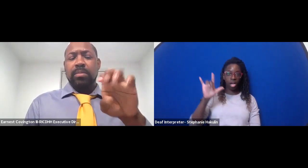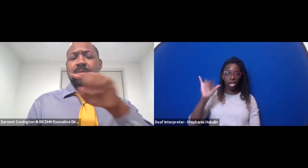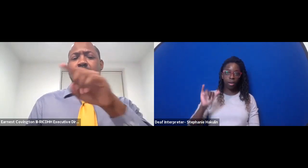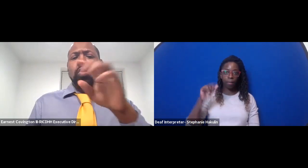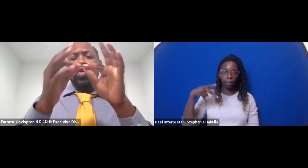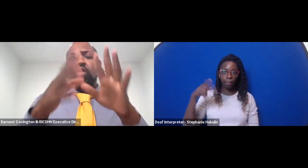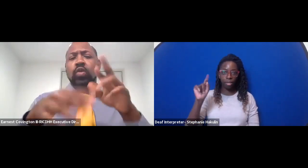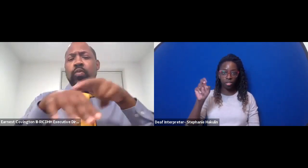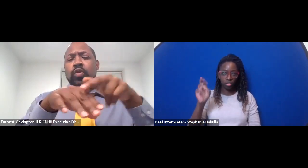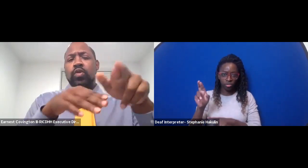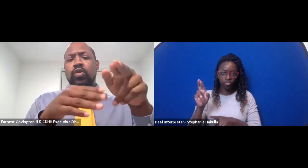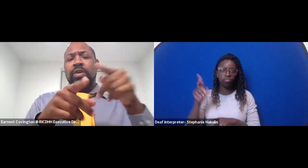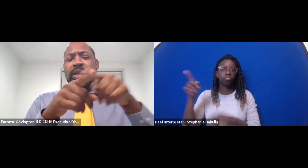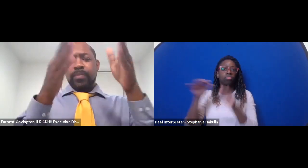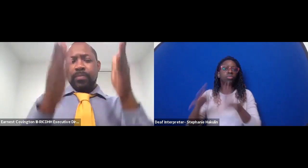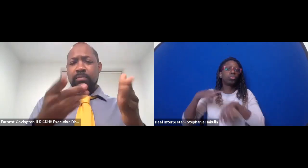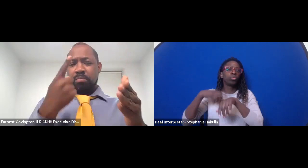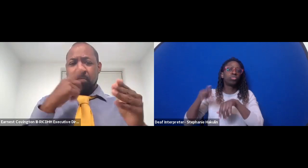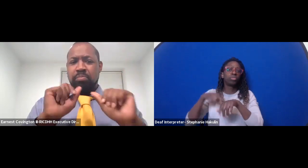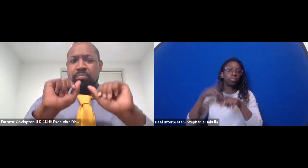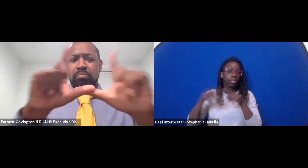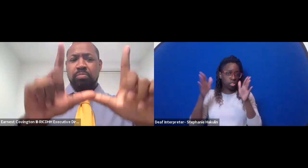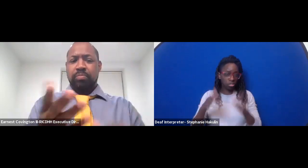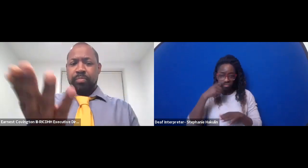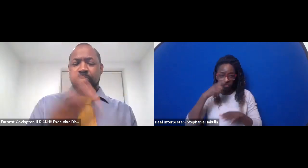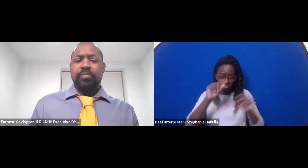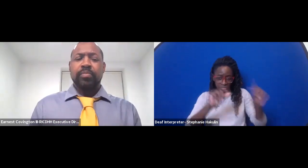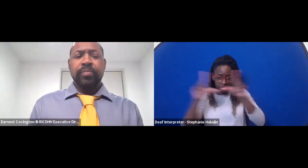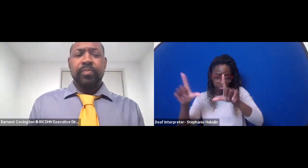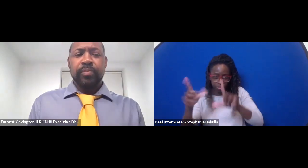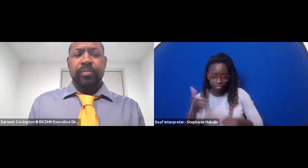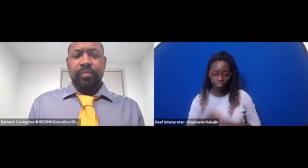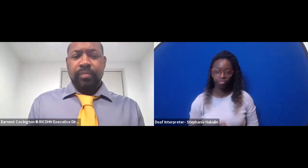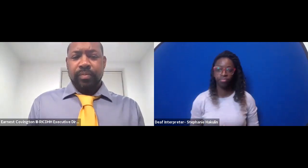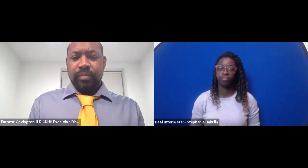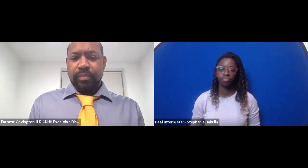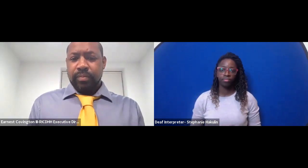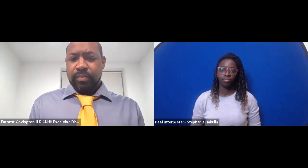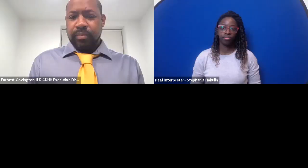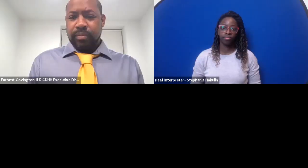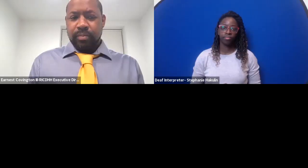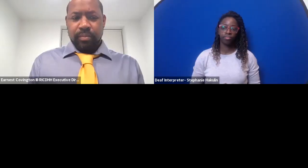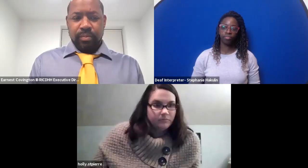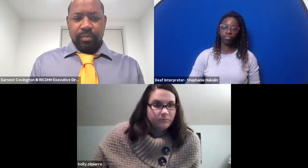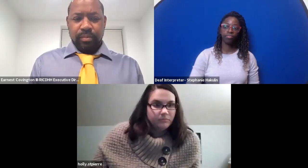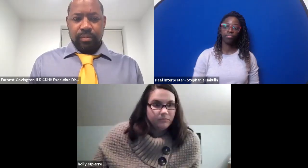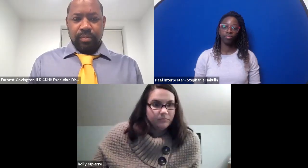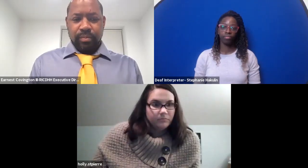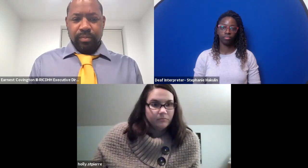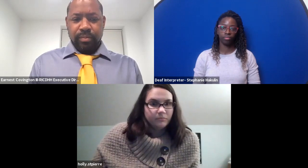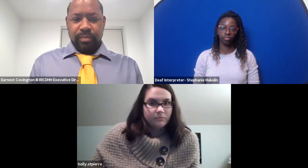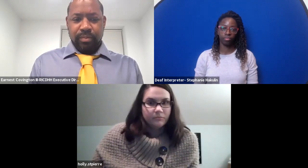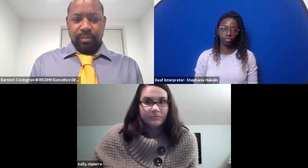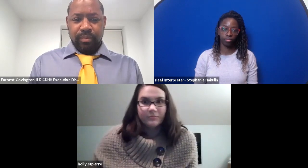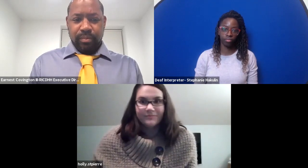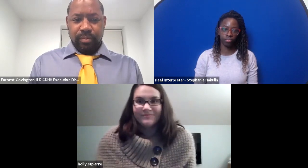have Holly St. Pierre speak to us. She's the interpreter referral person for the Rhode Island Commission for the